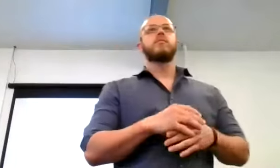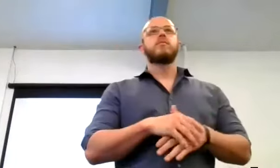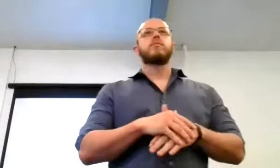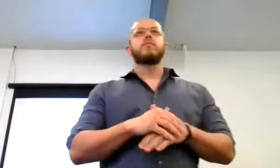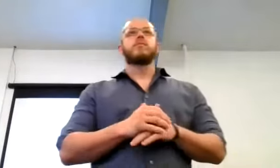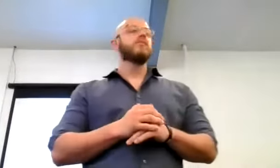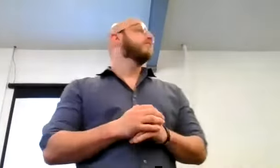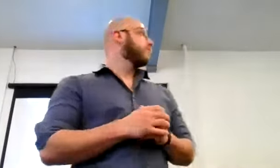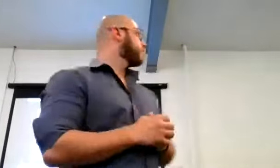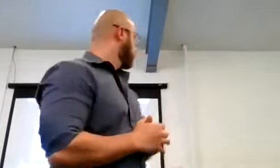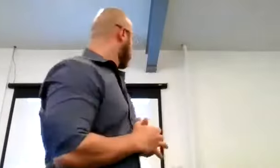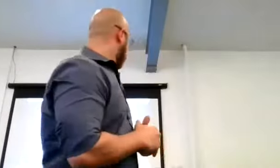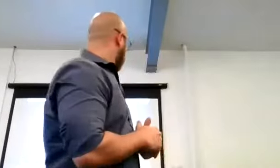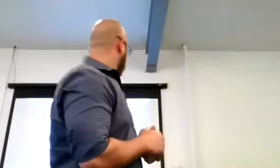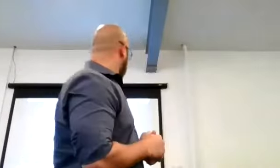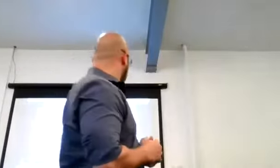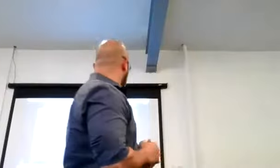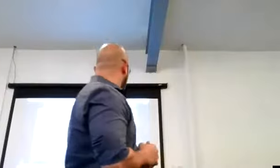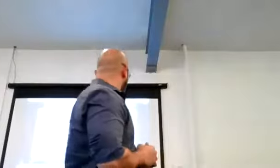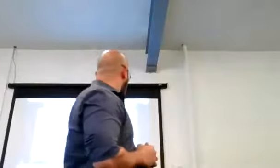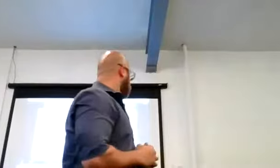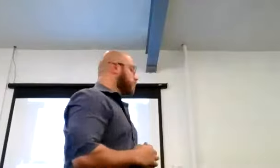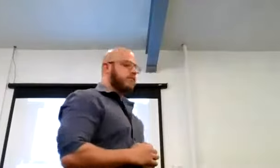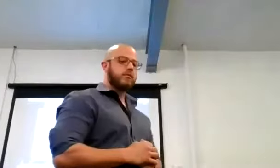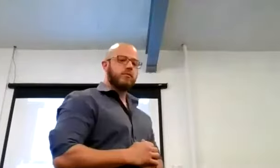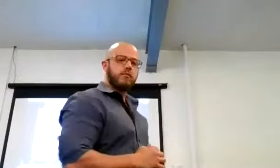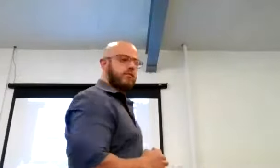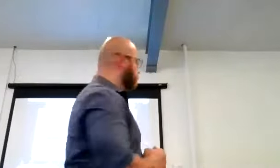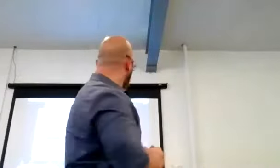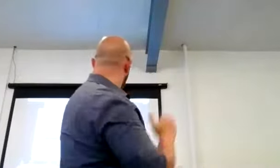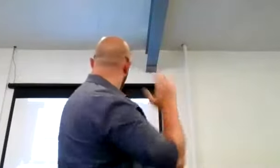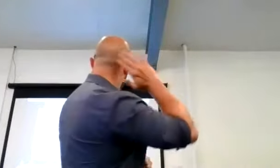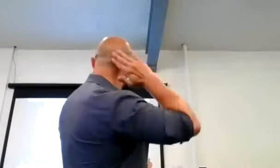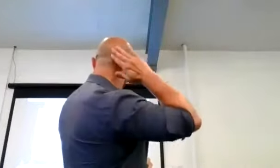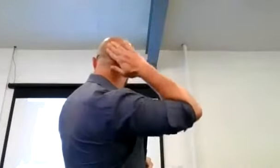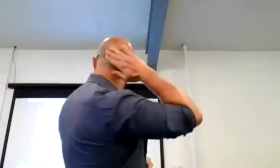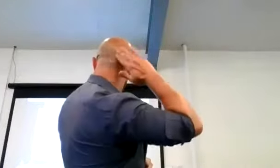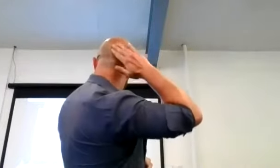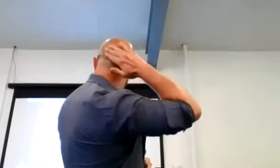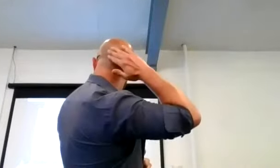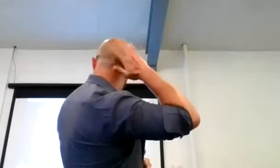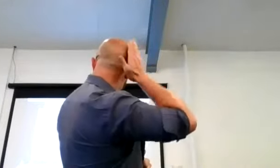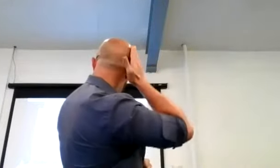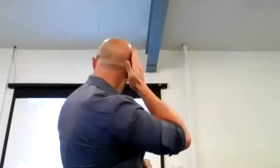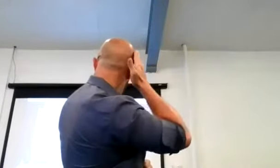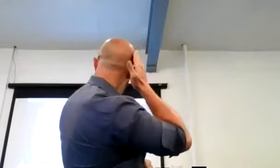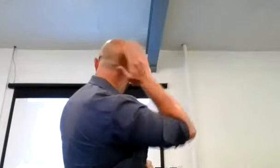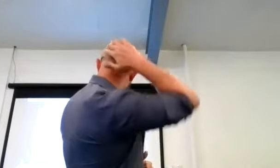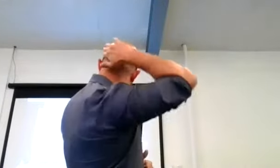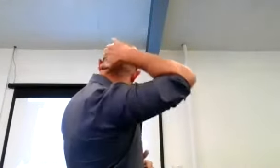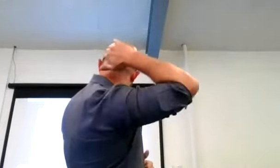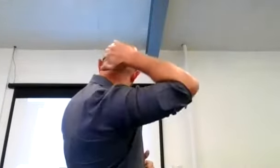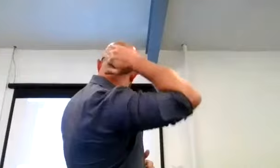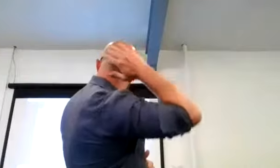and then we're start. All right. So whenever you guys want to start. Thank you, Jen. All right.